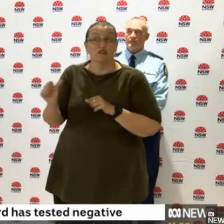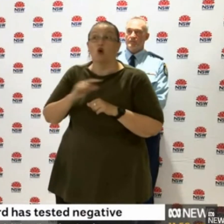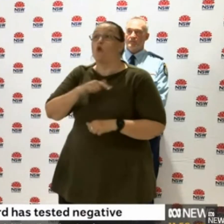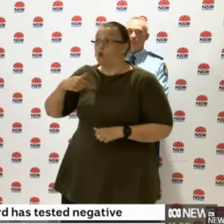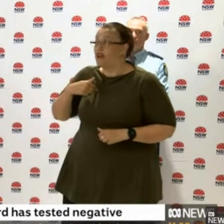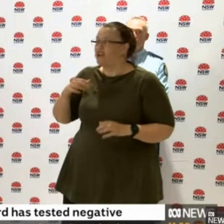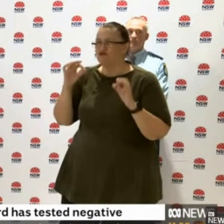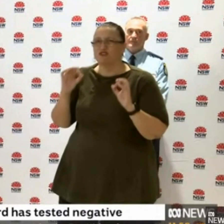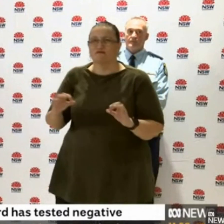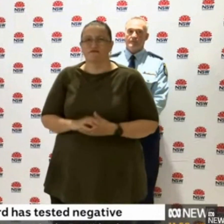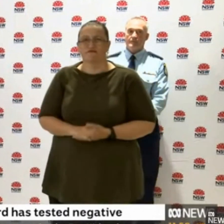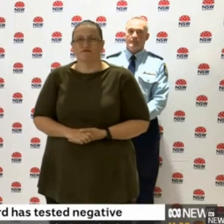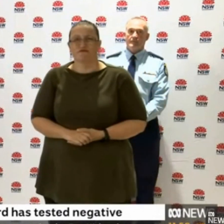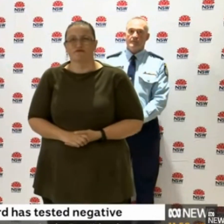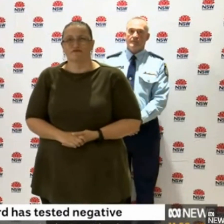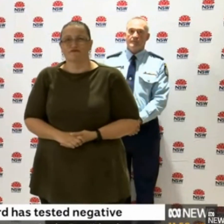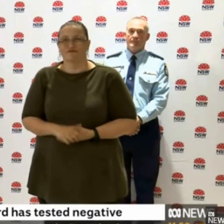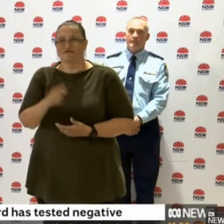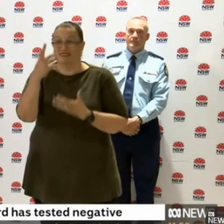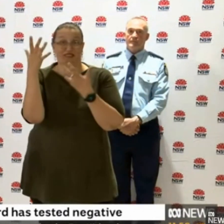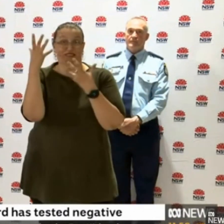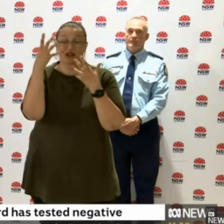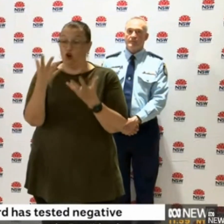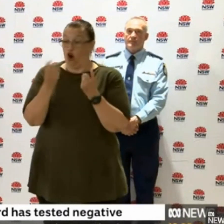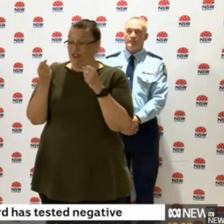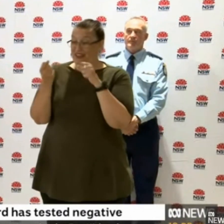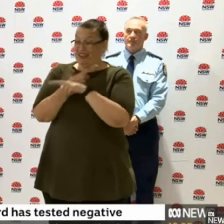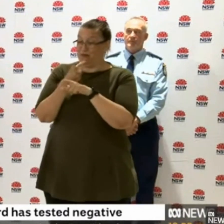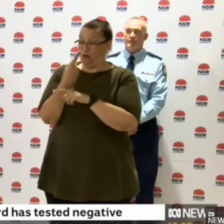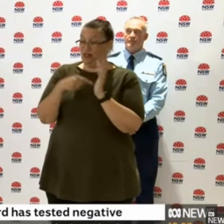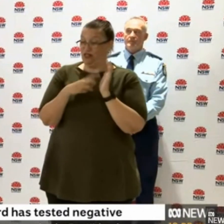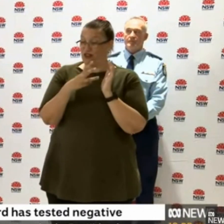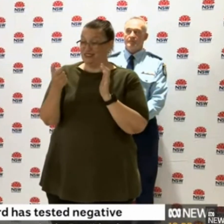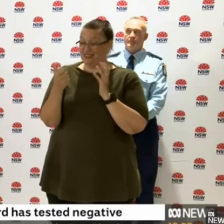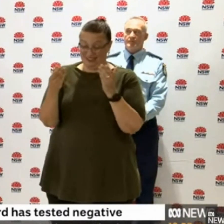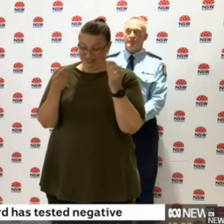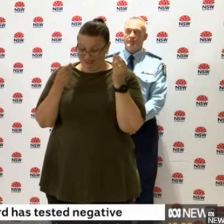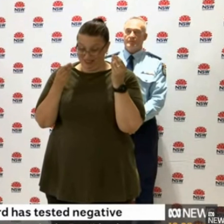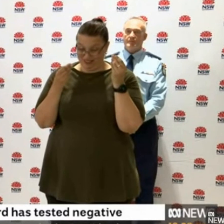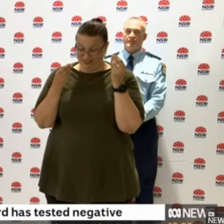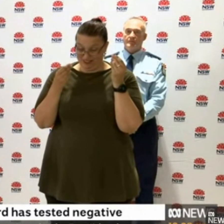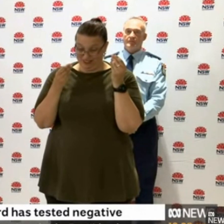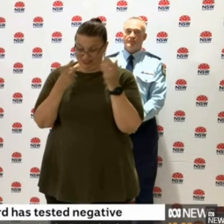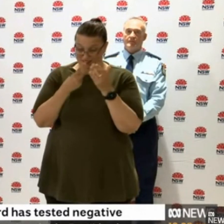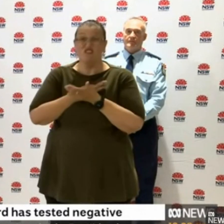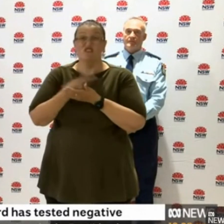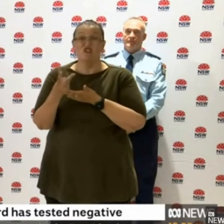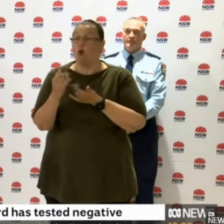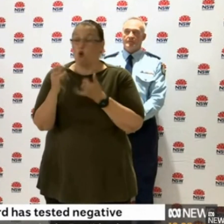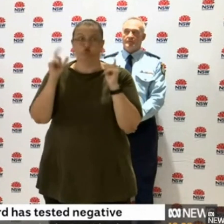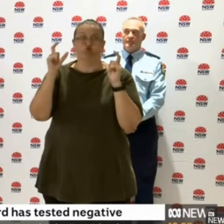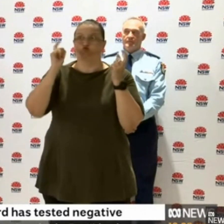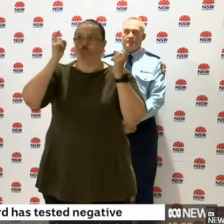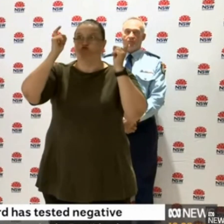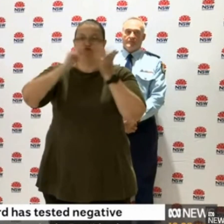and we'll manage it. Sorry? Did you get much sleep afterwards? I went straight back to sleep knowing that we had the best public health